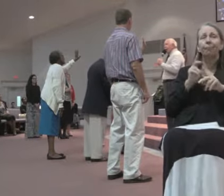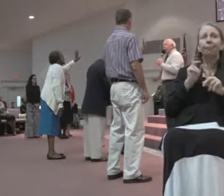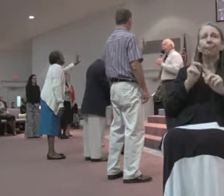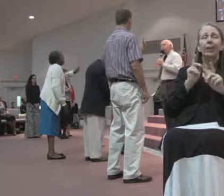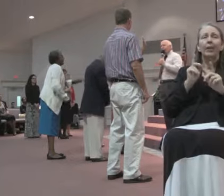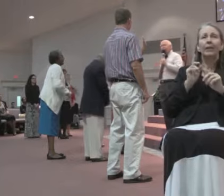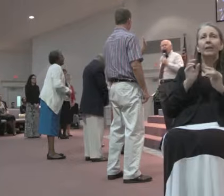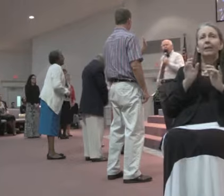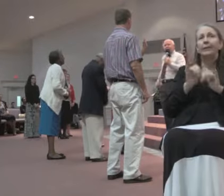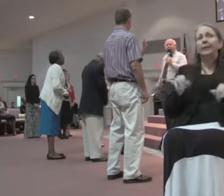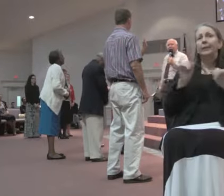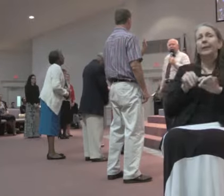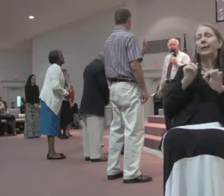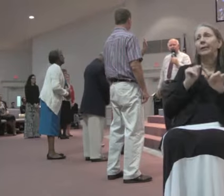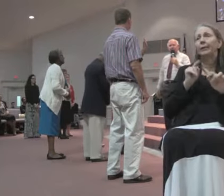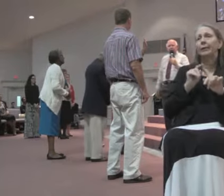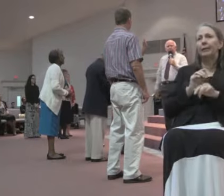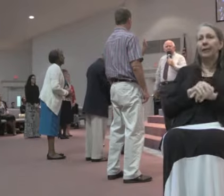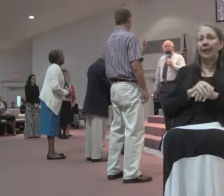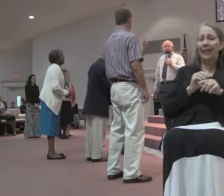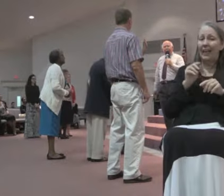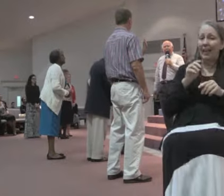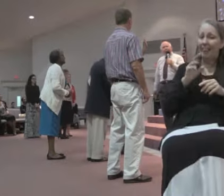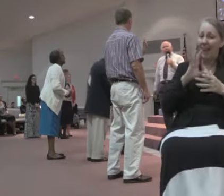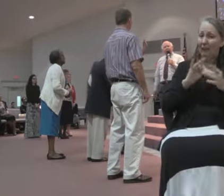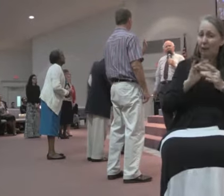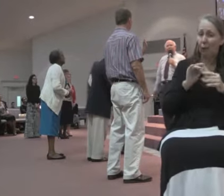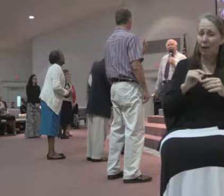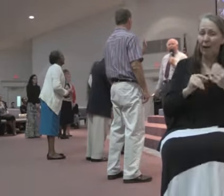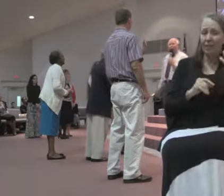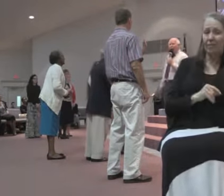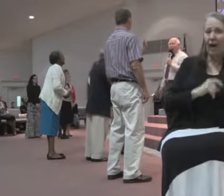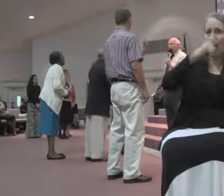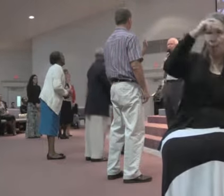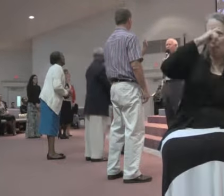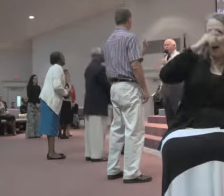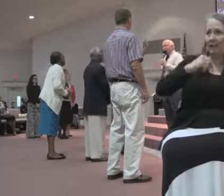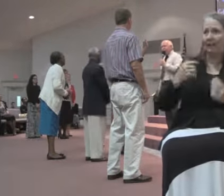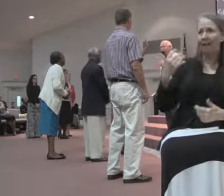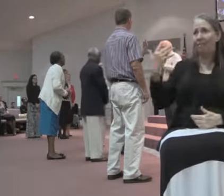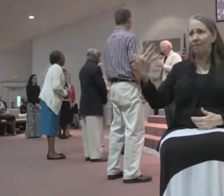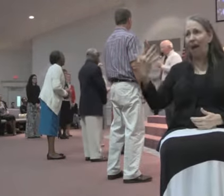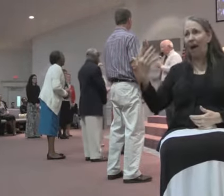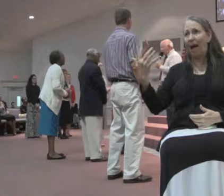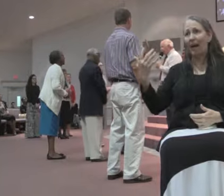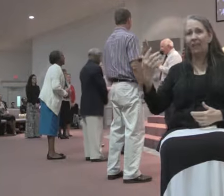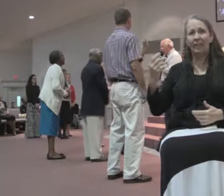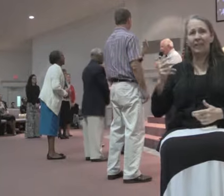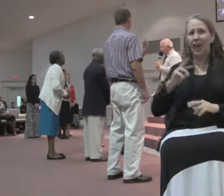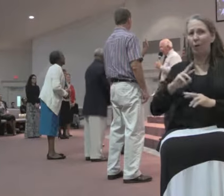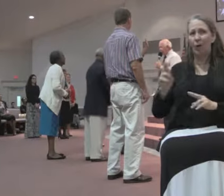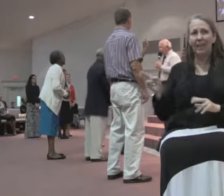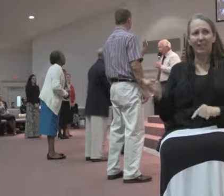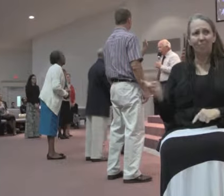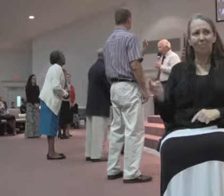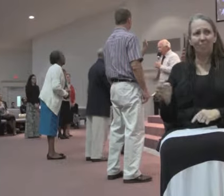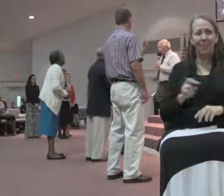In that parable, only half of them made it. Only half. I believe more than half of this church is ready. Praise